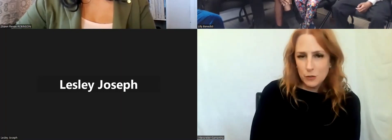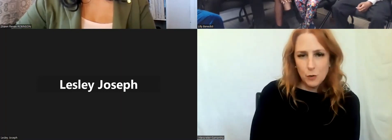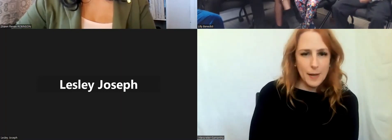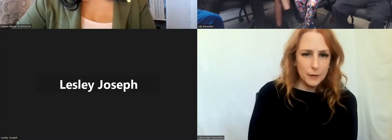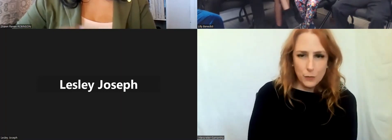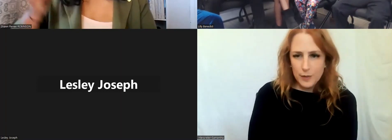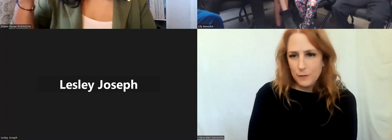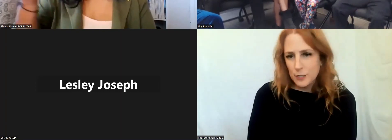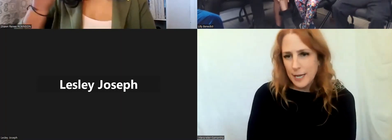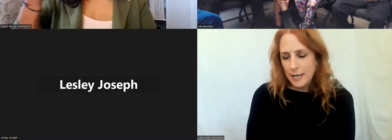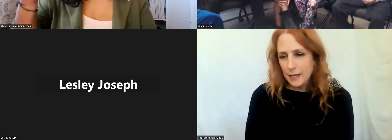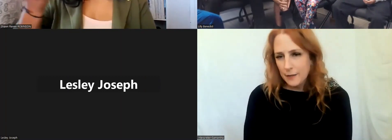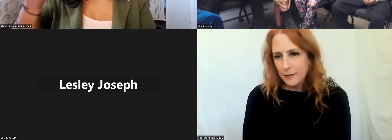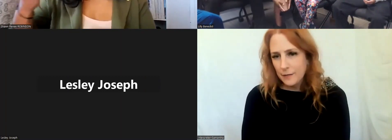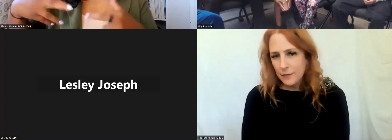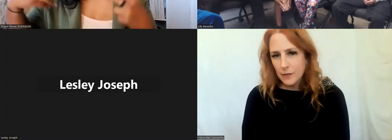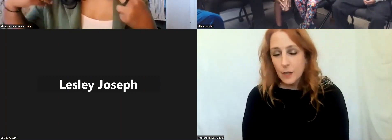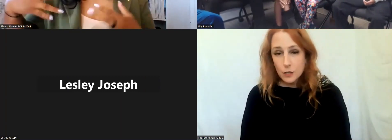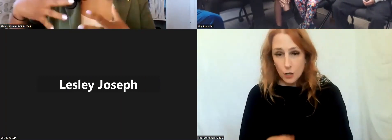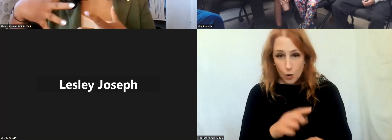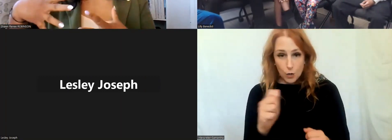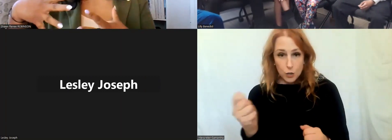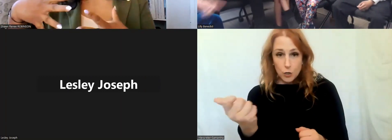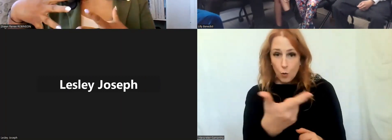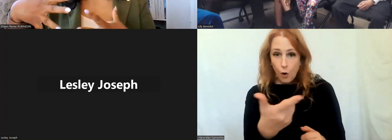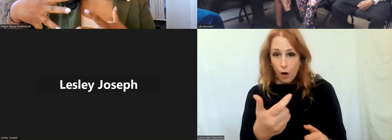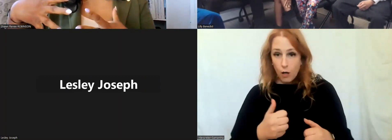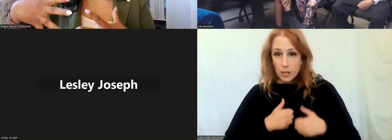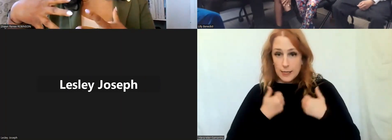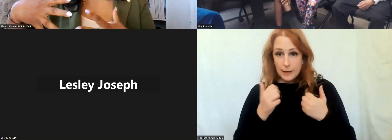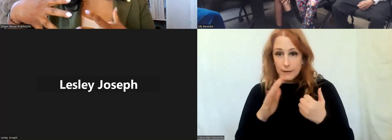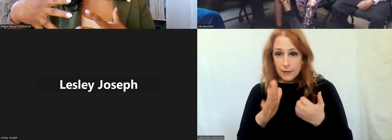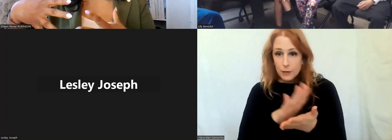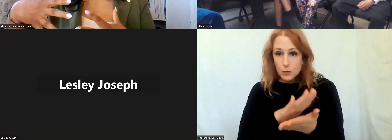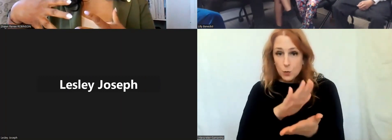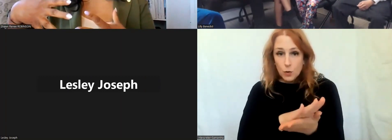Sunday. I don't have to go back and forth every day. So are you all residential students?